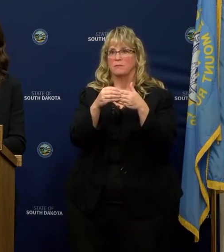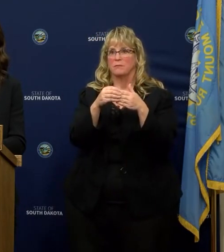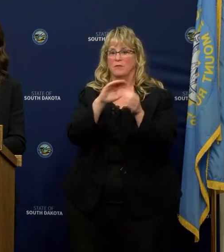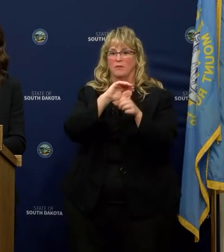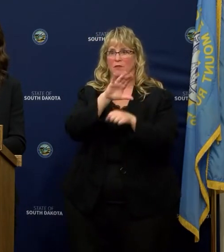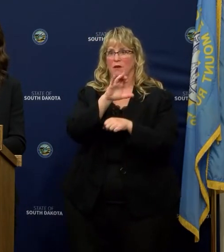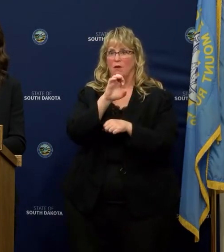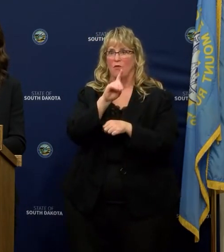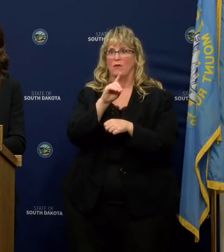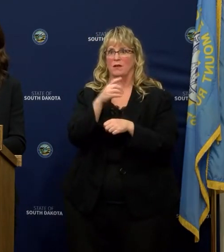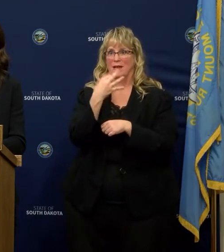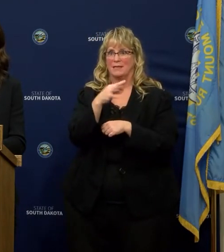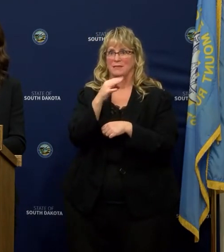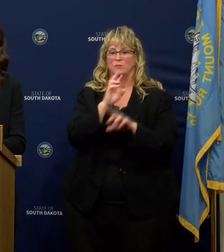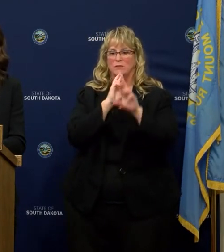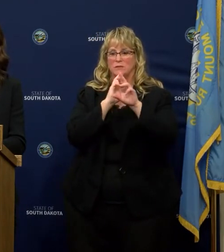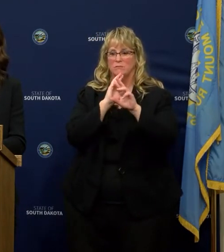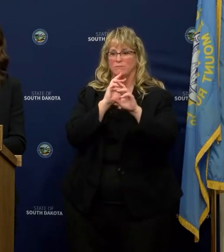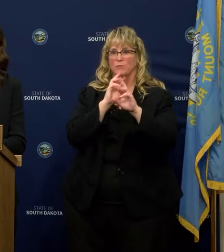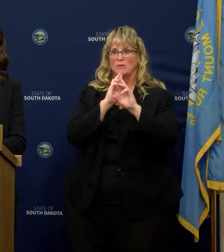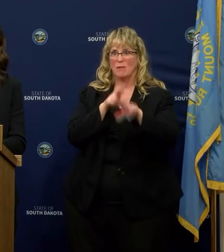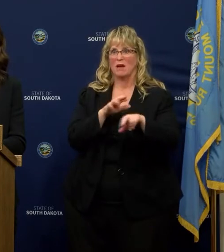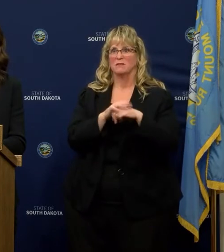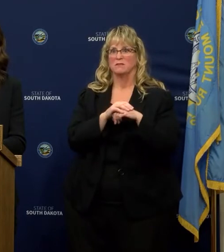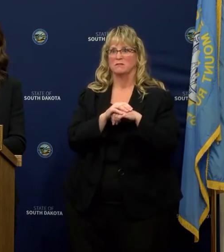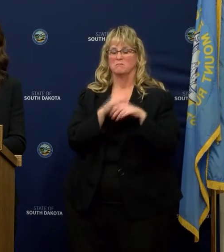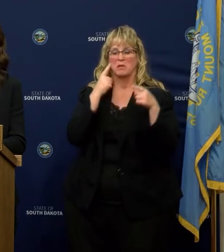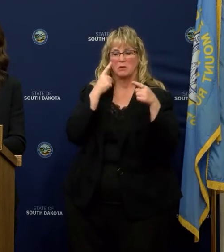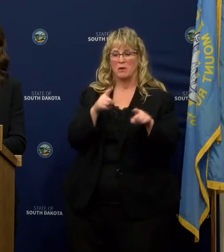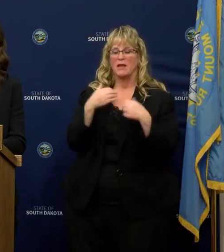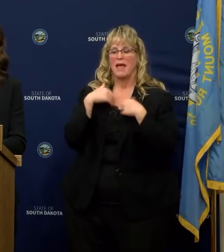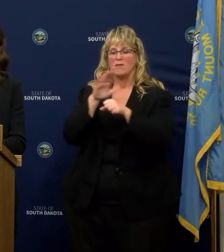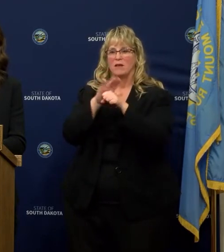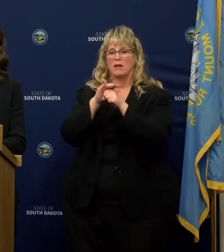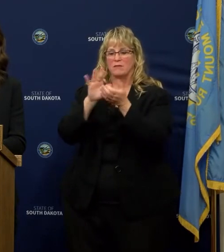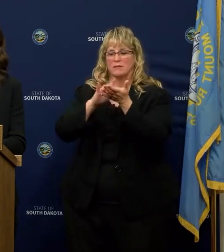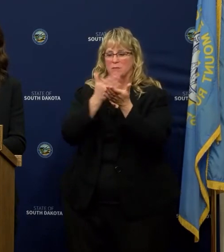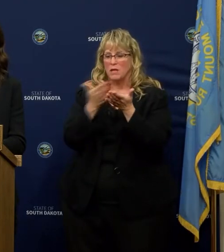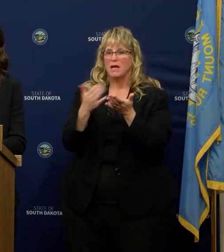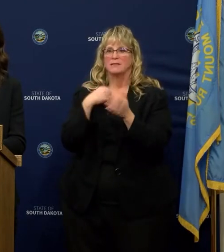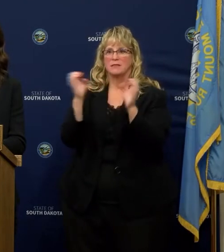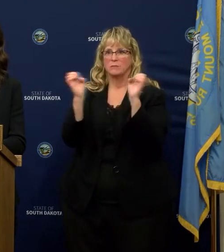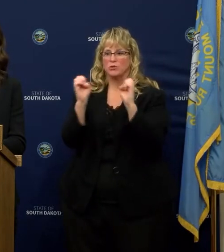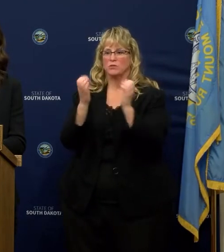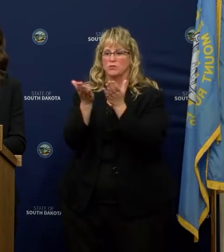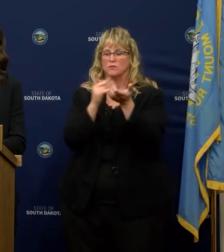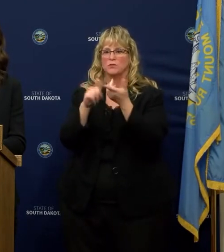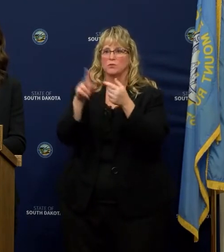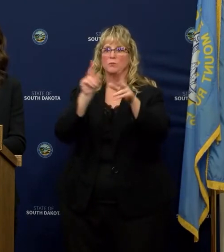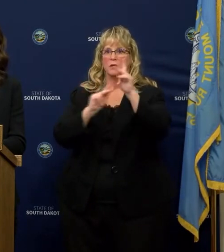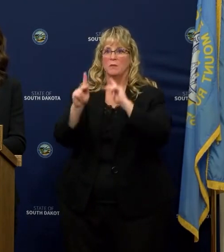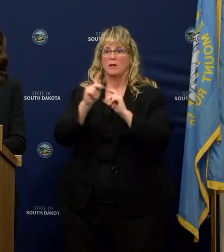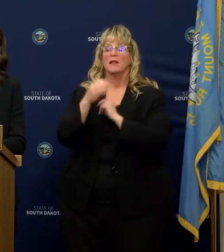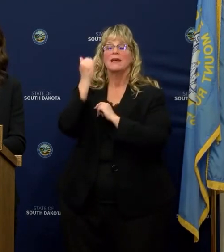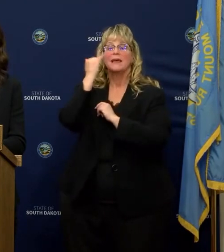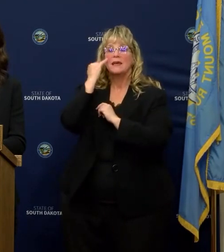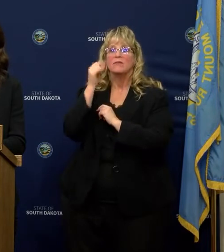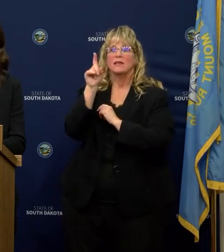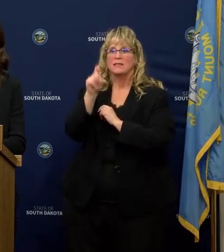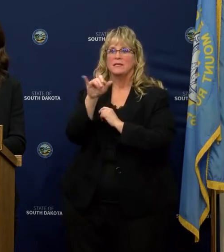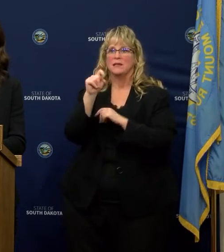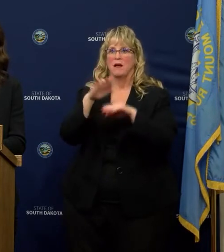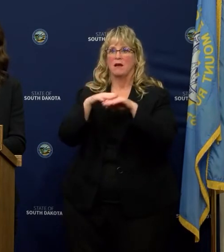making sure that we are doing that responsibly and able to get adequate supplies, needs, and emergency services to people should they need